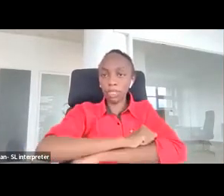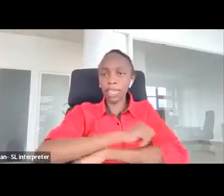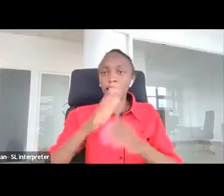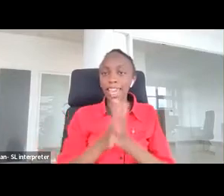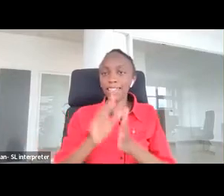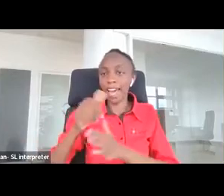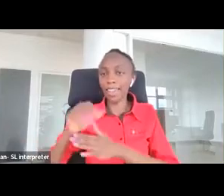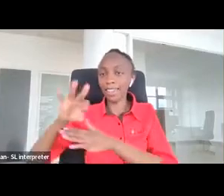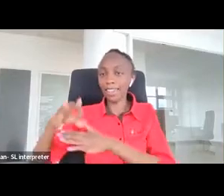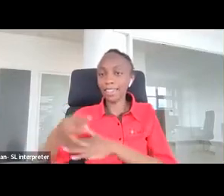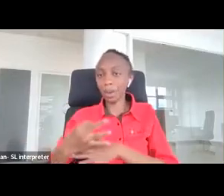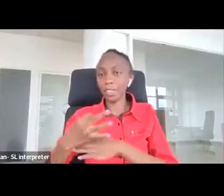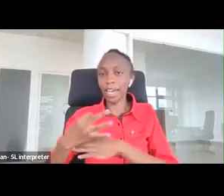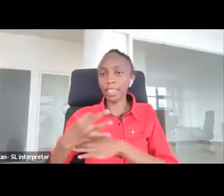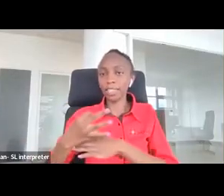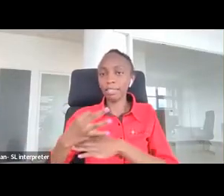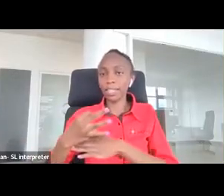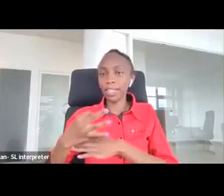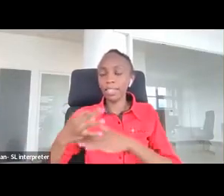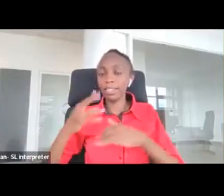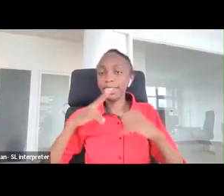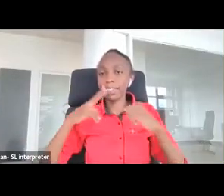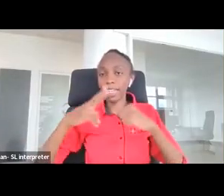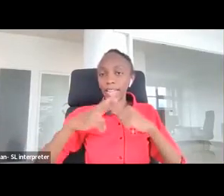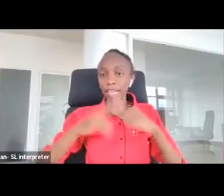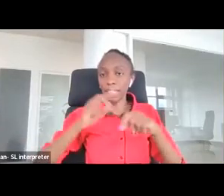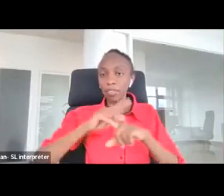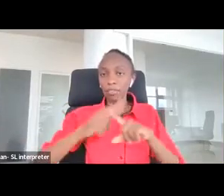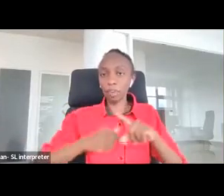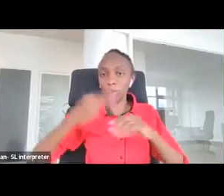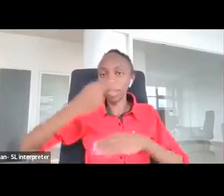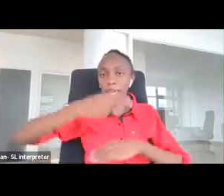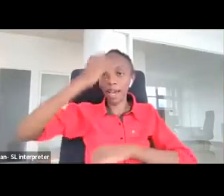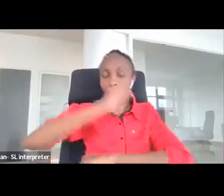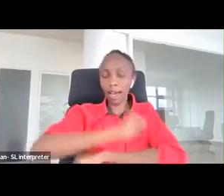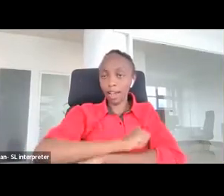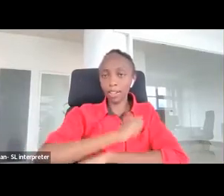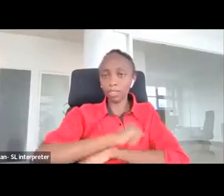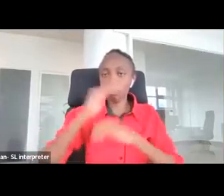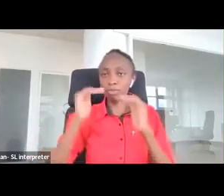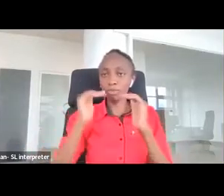3,700 coming from the secondary school category.